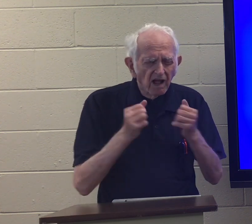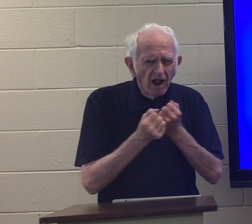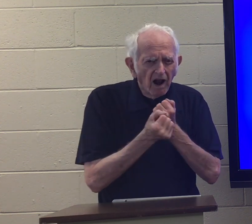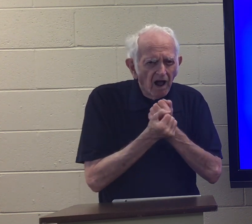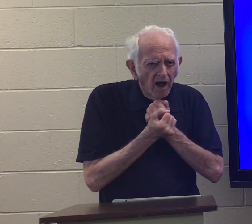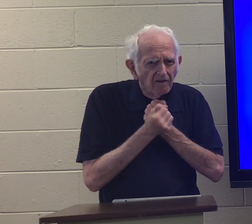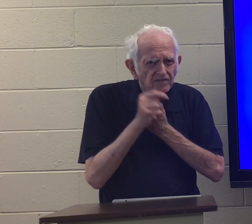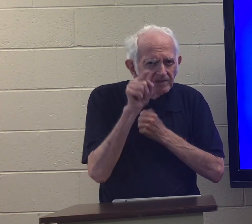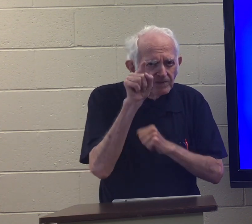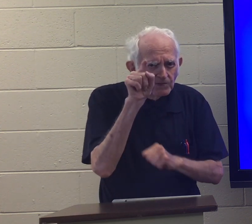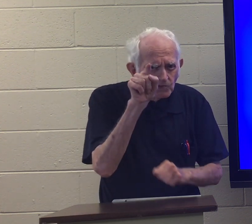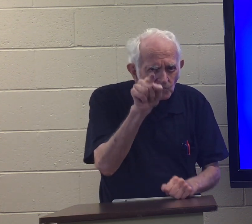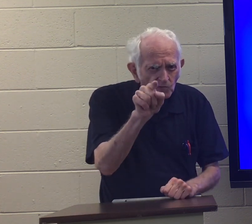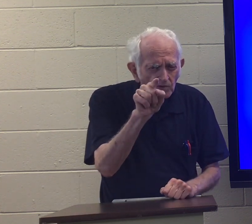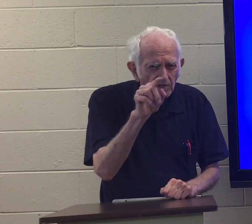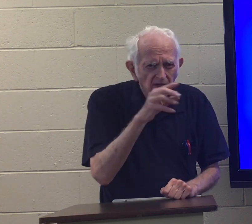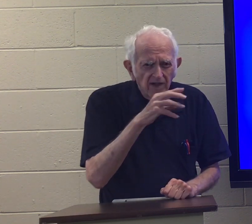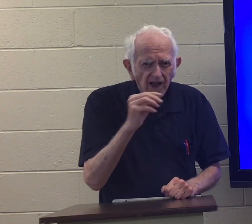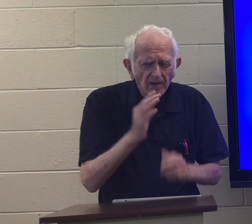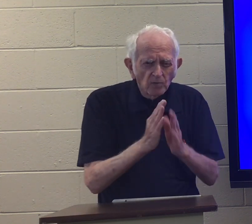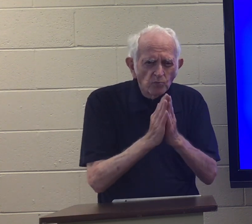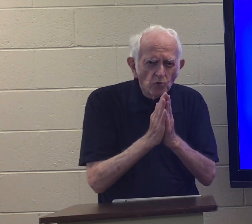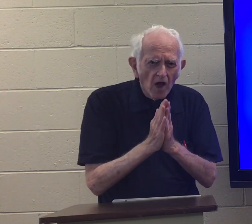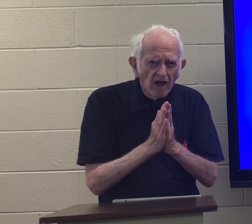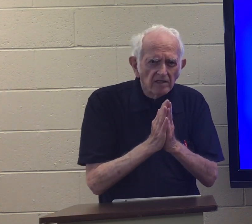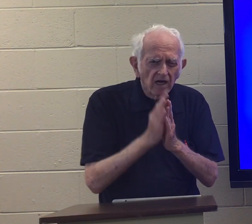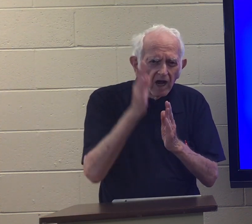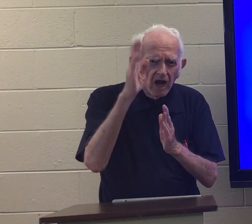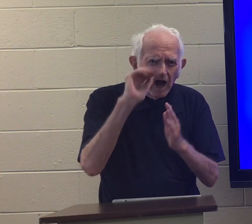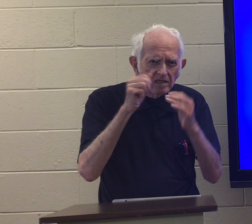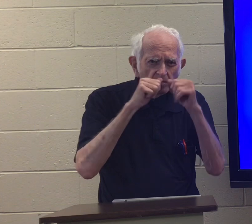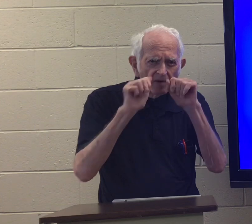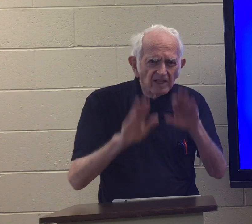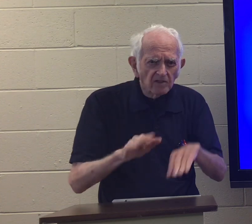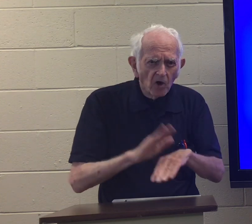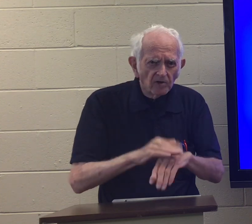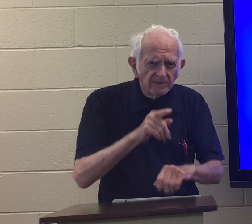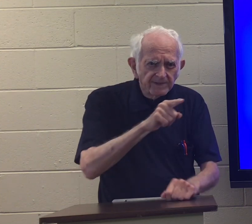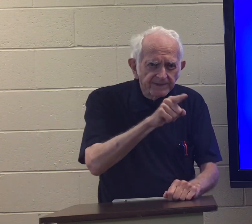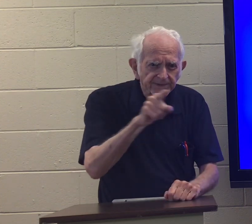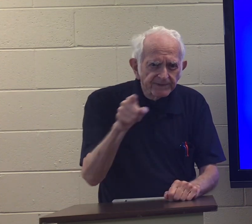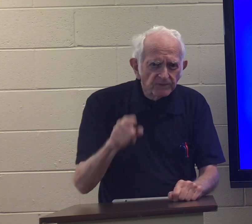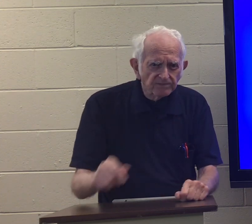We still love you and pray God's blessing on you.